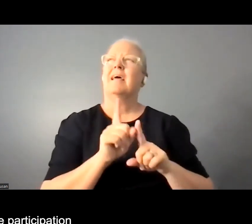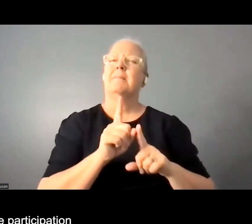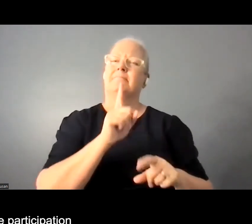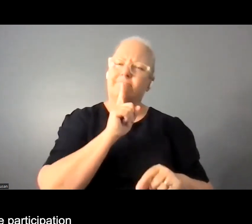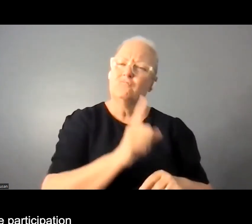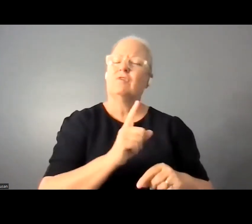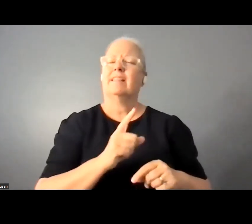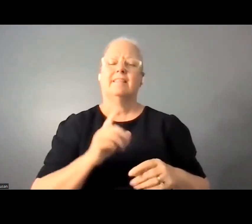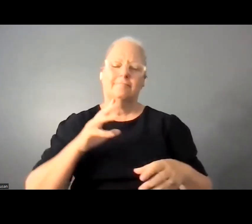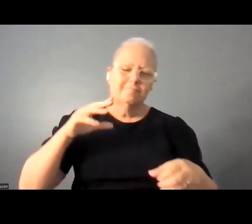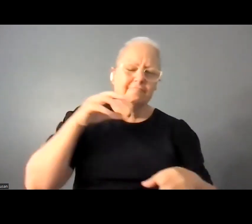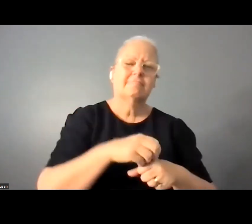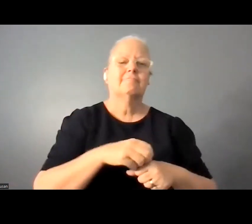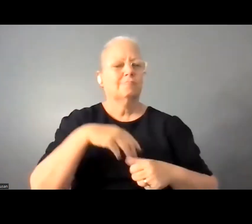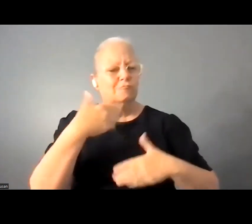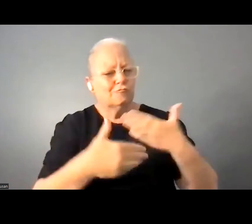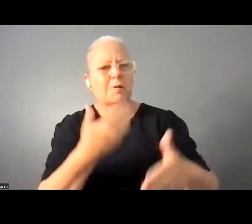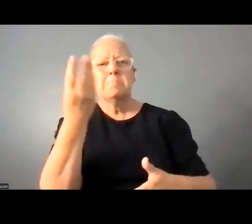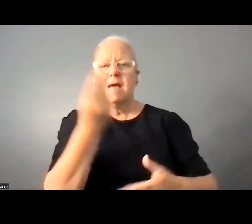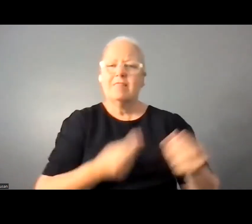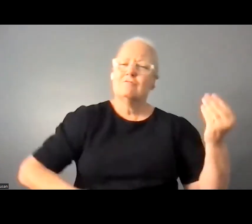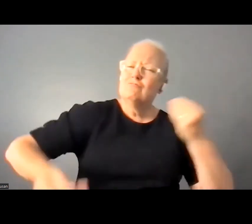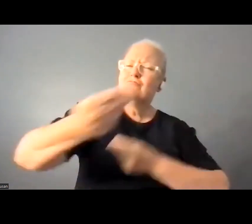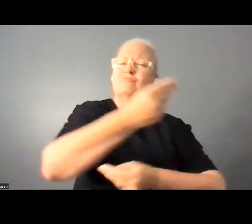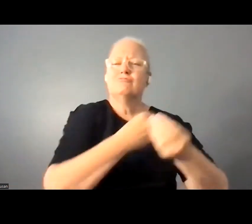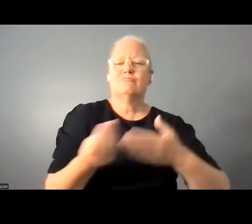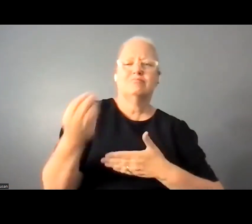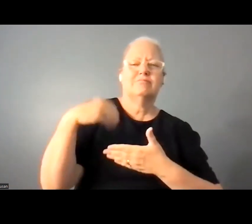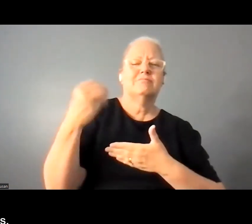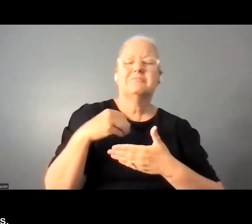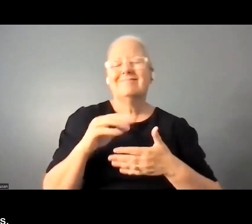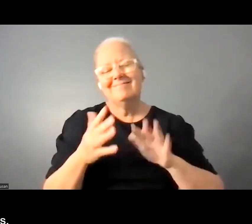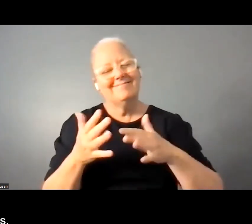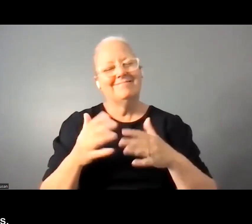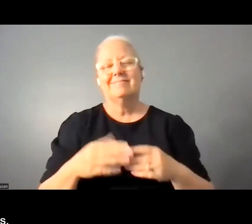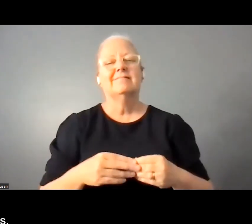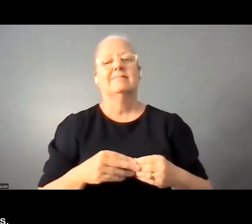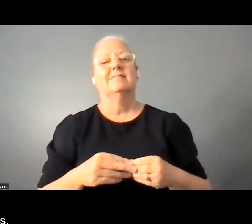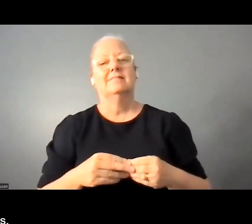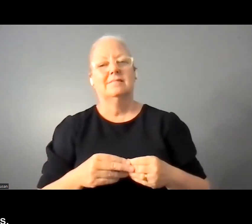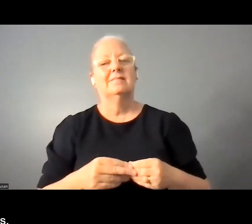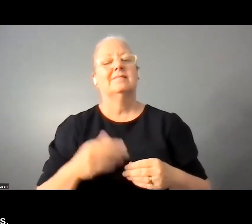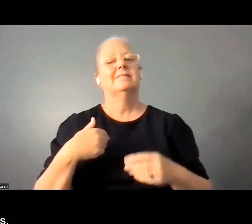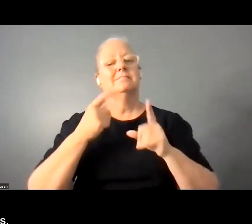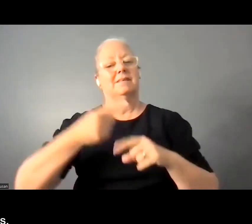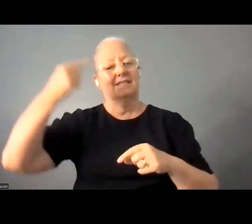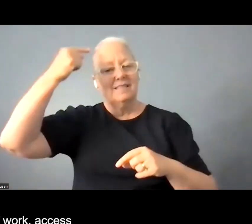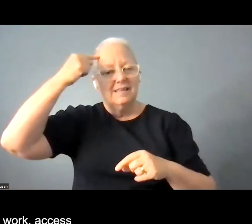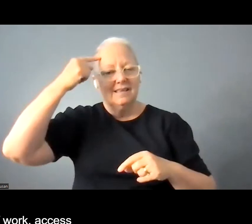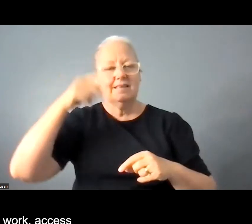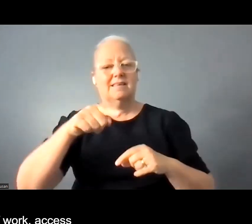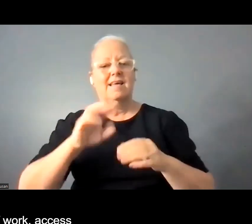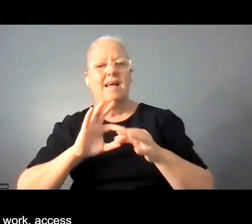economic process so really when we think about community arrangements when you think about independent living